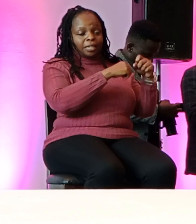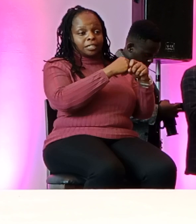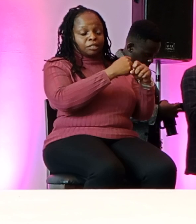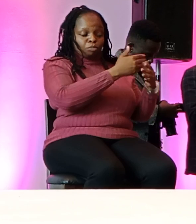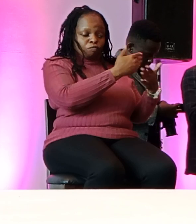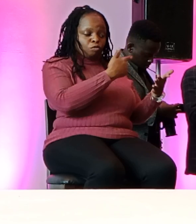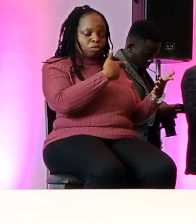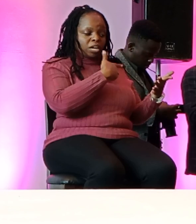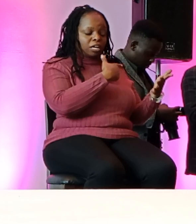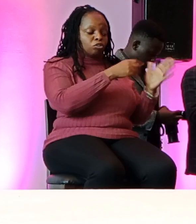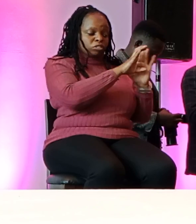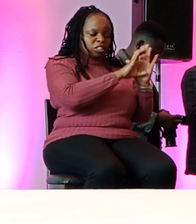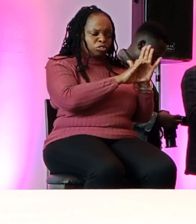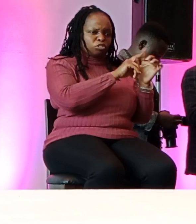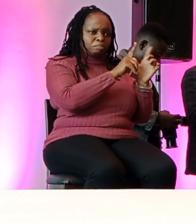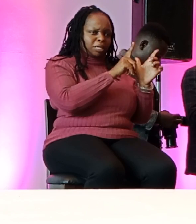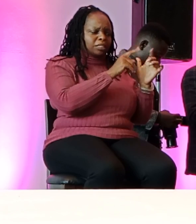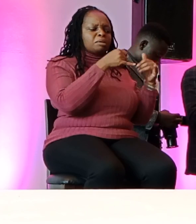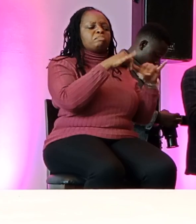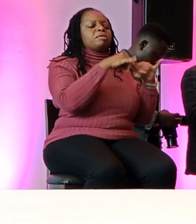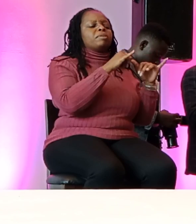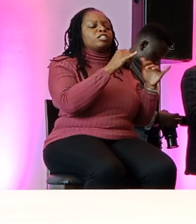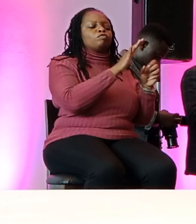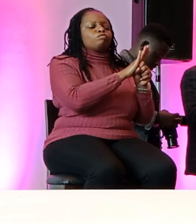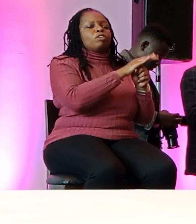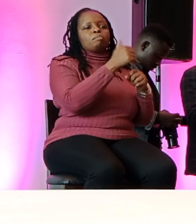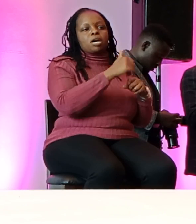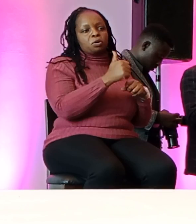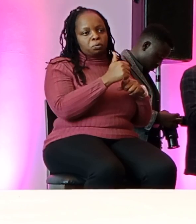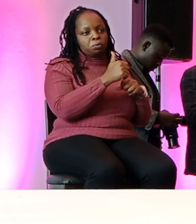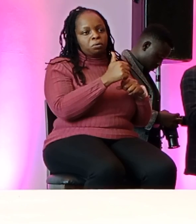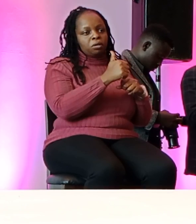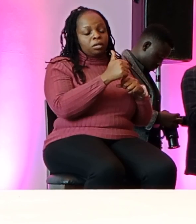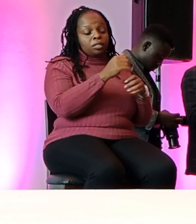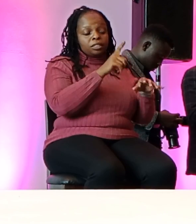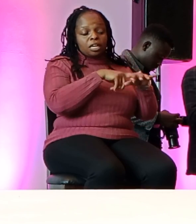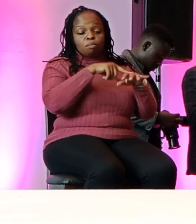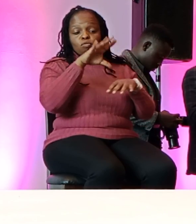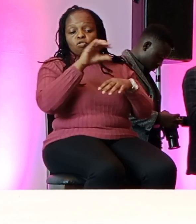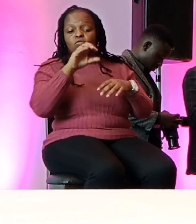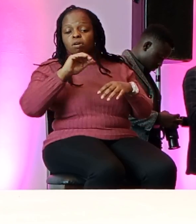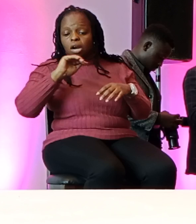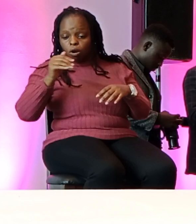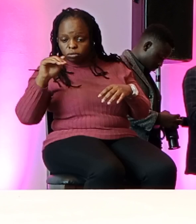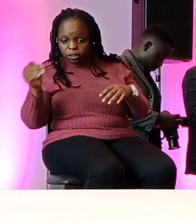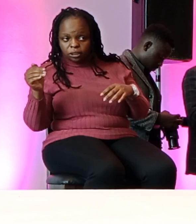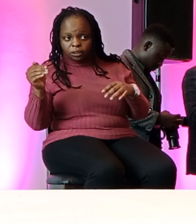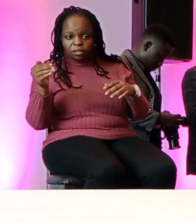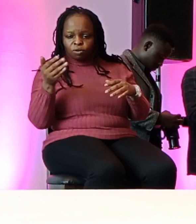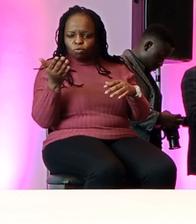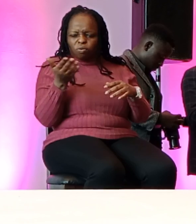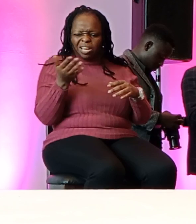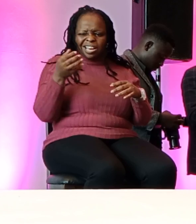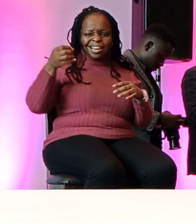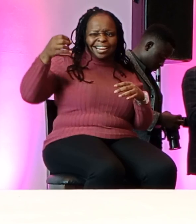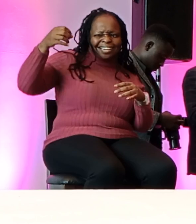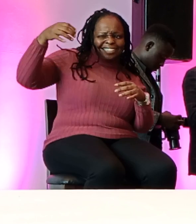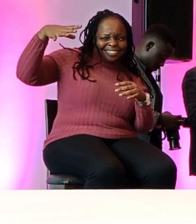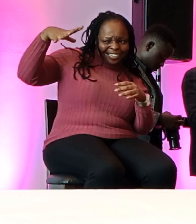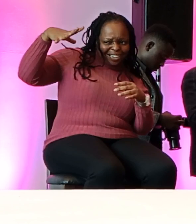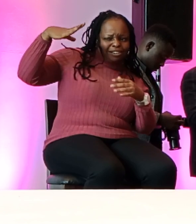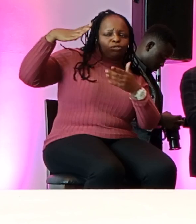we have not implemented the gender quotas. Even when you go to the counties, where it is as clear as